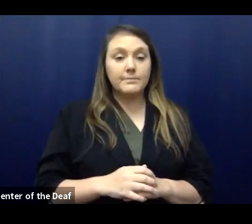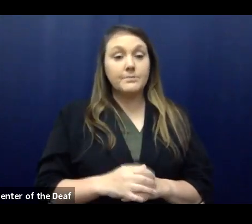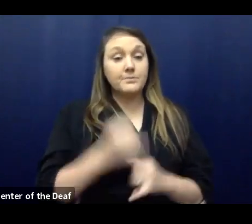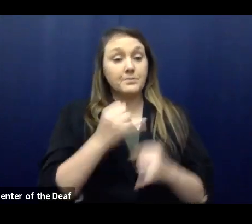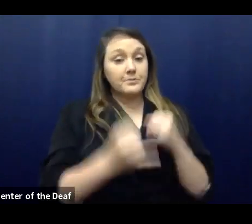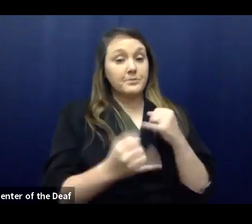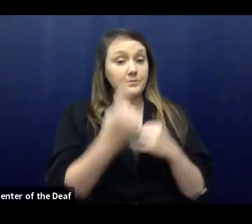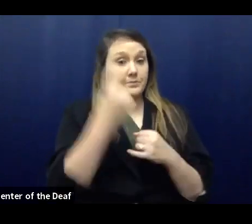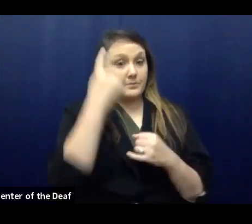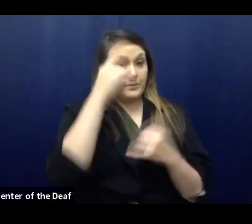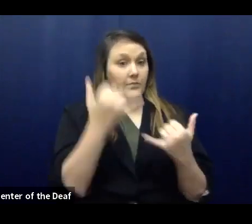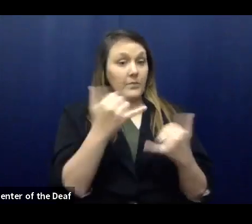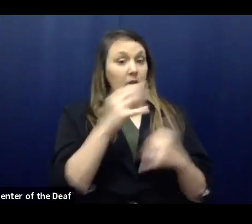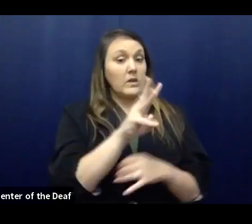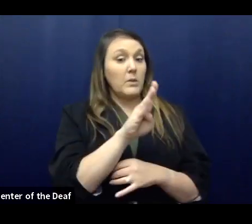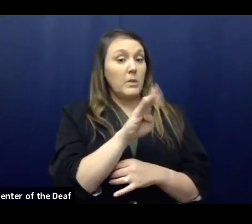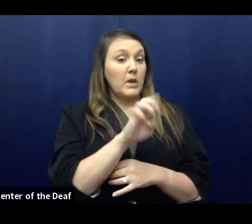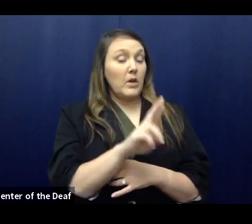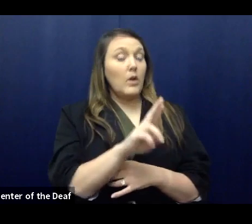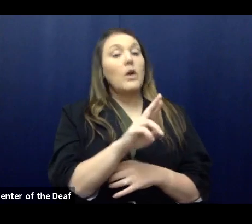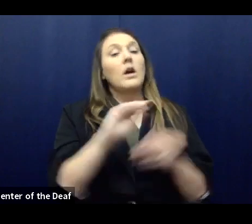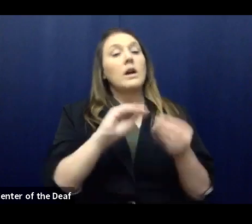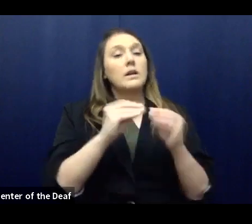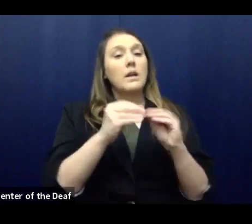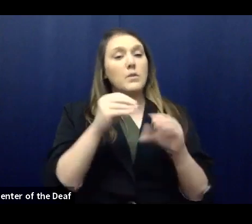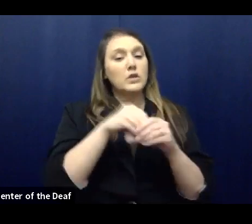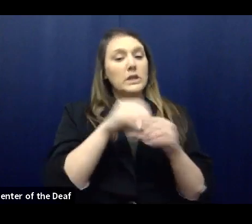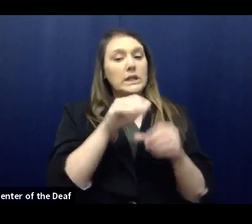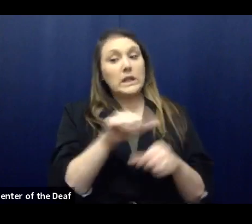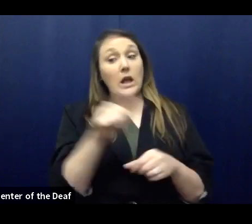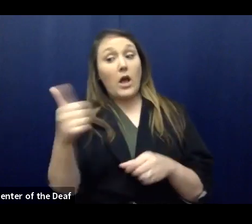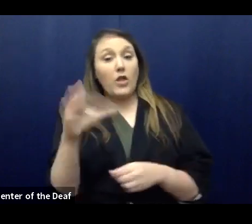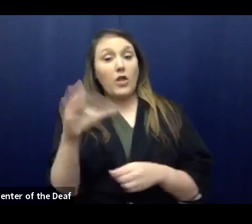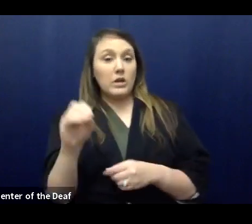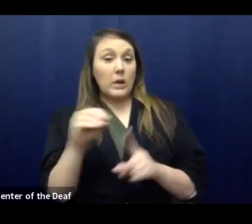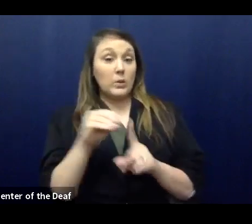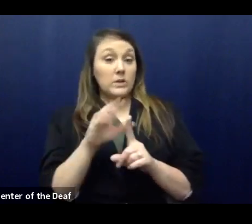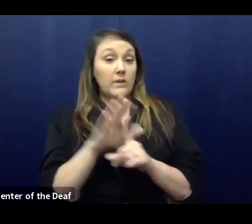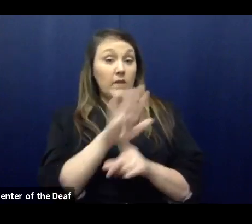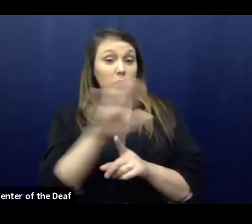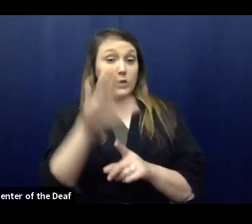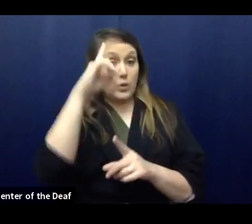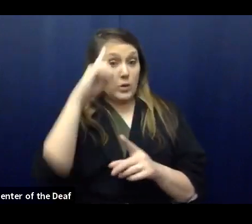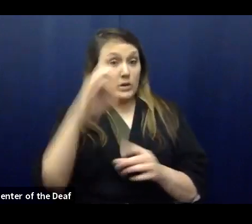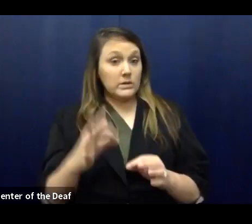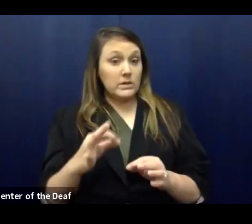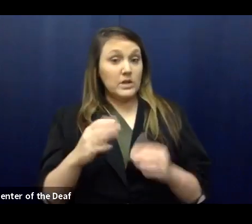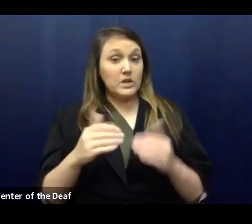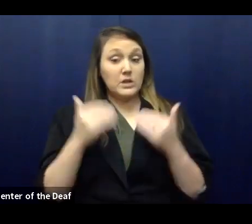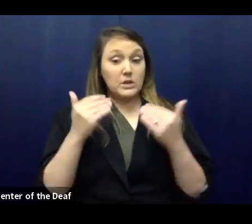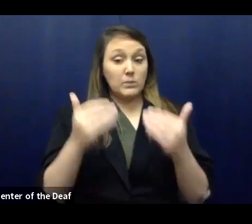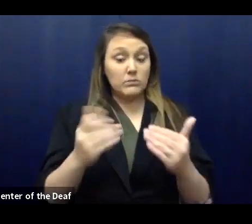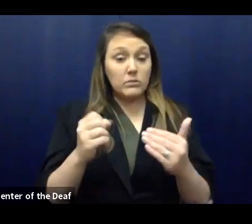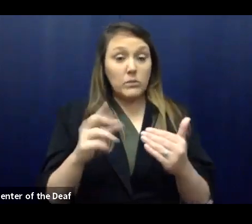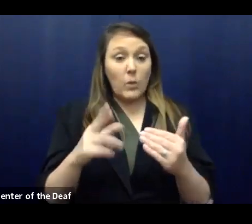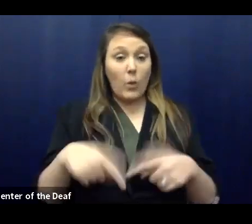for now from WBAR. Do the numbers in surrounding counties influence your decision to move forward or pause at